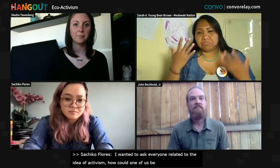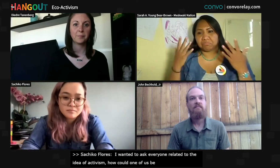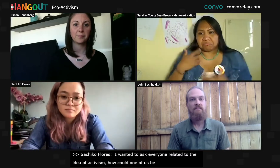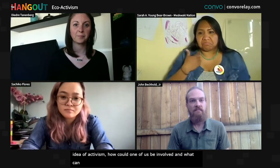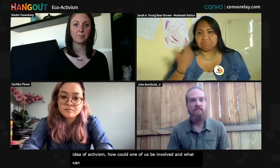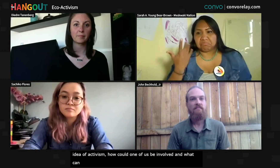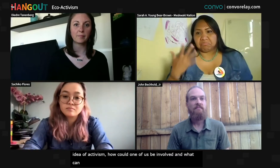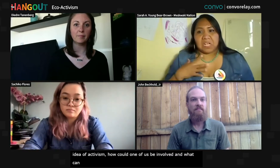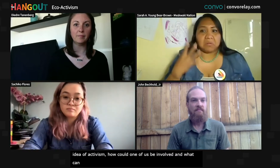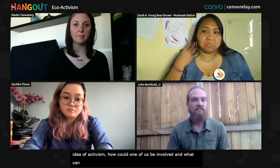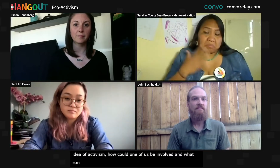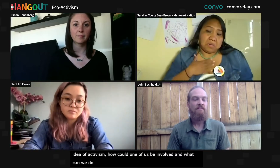examples of the things that we can do?